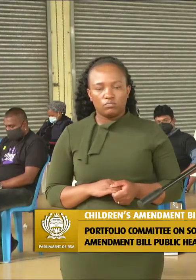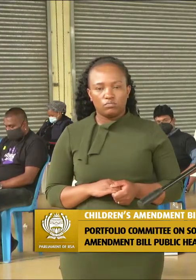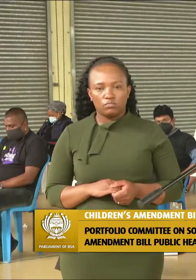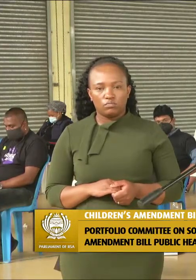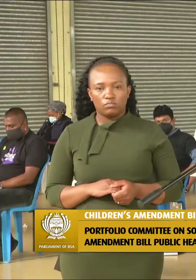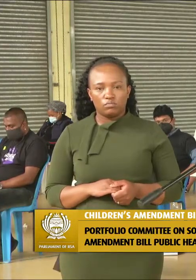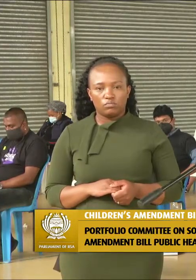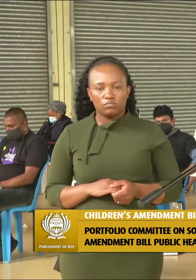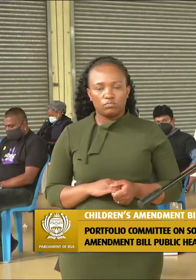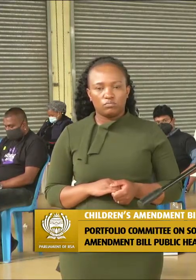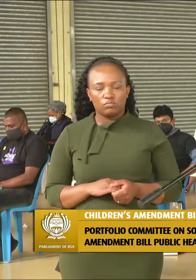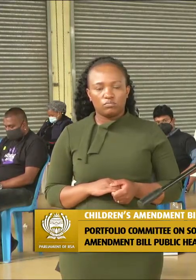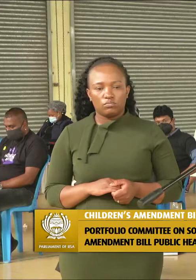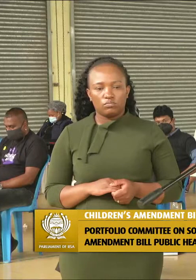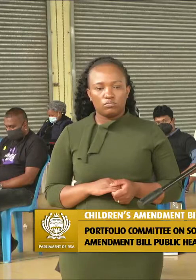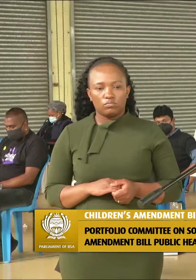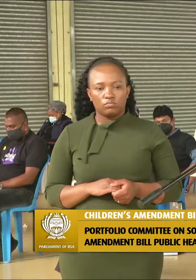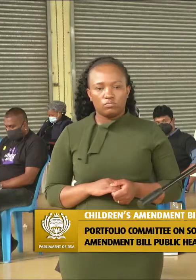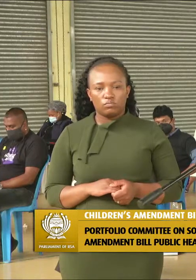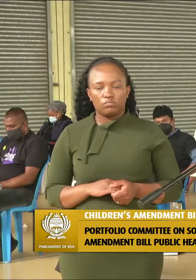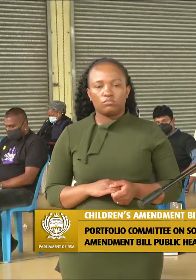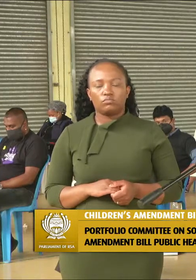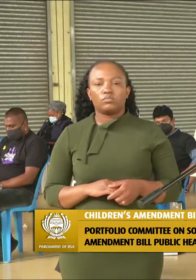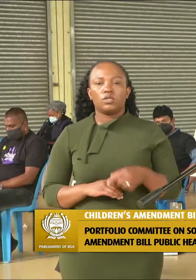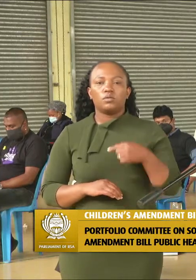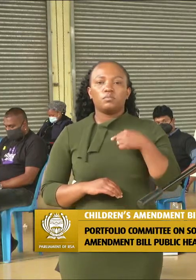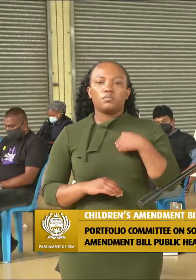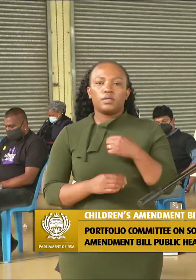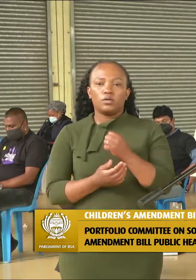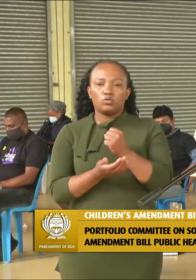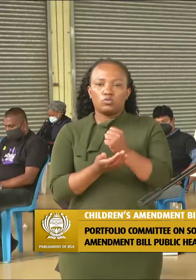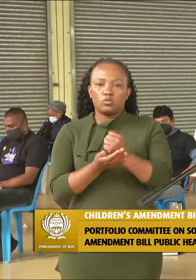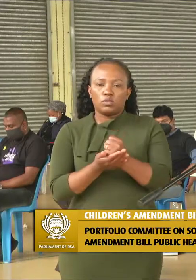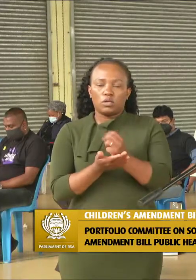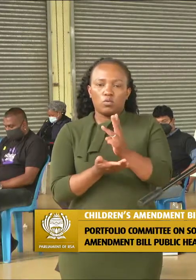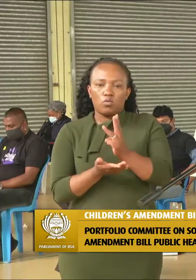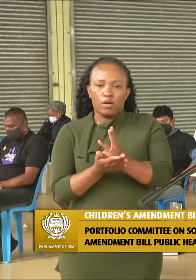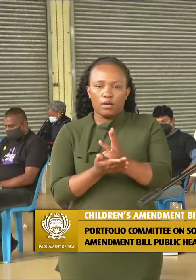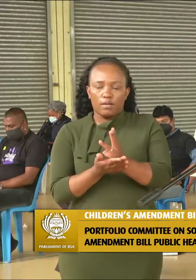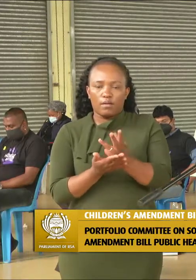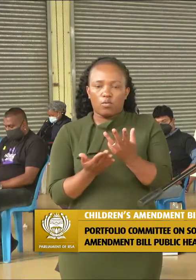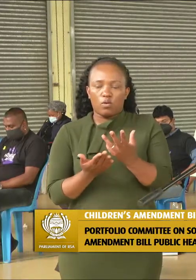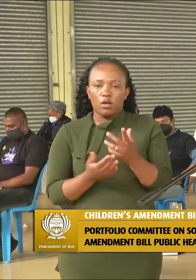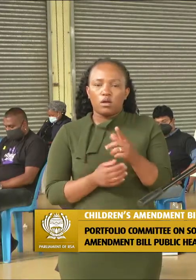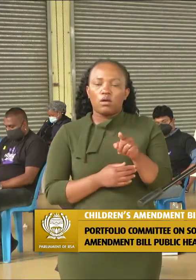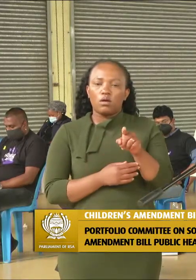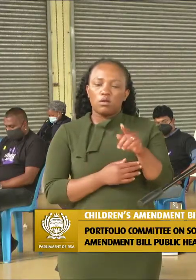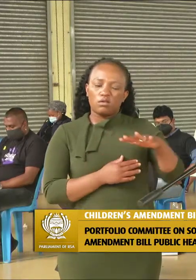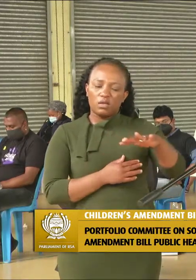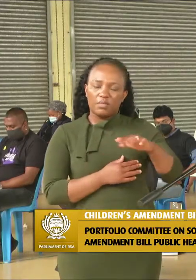I'm a social worker in Mbumbulu.